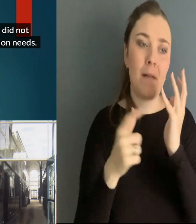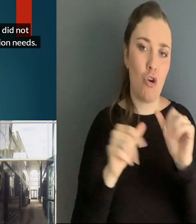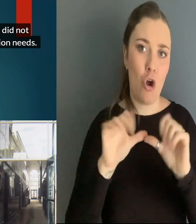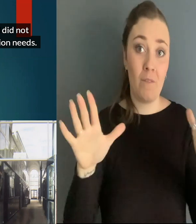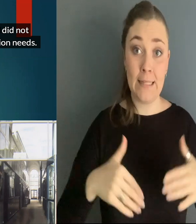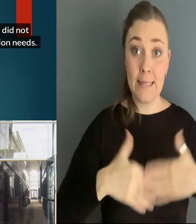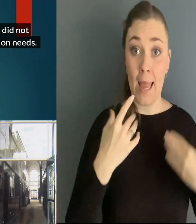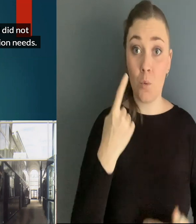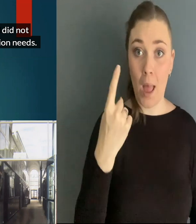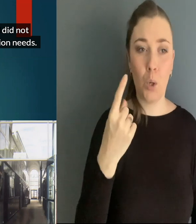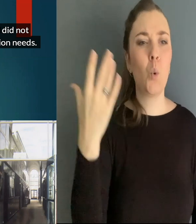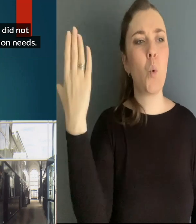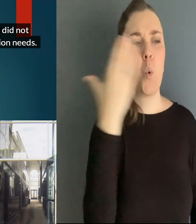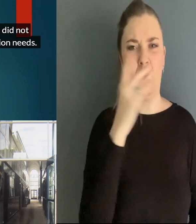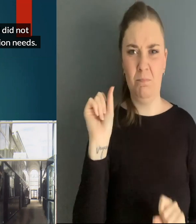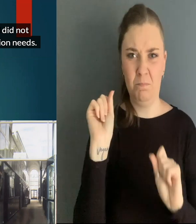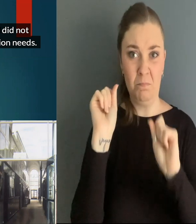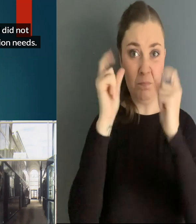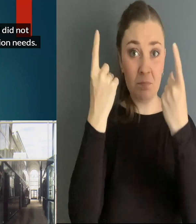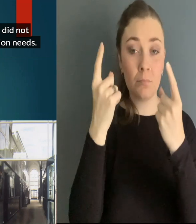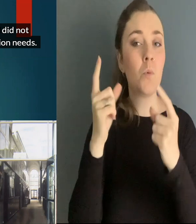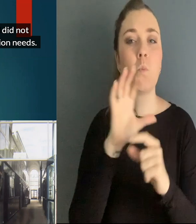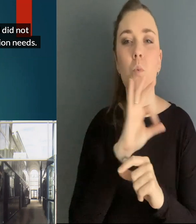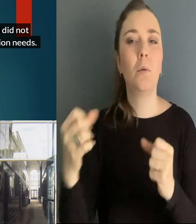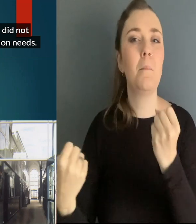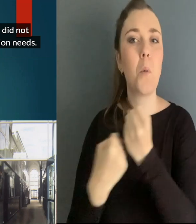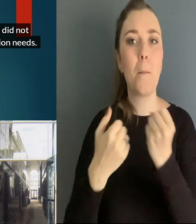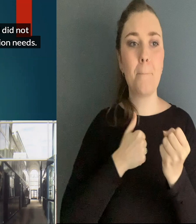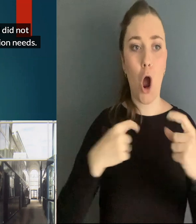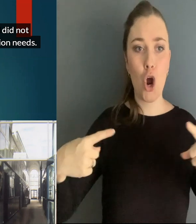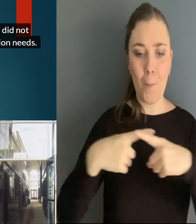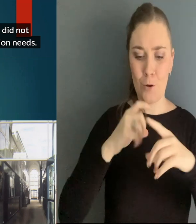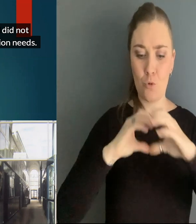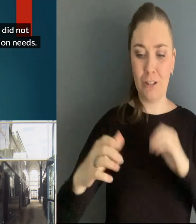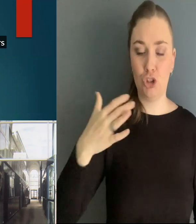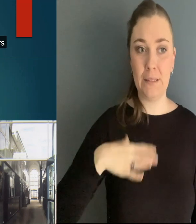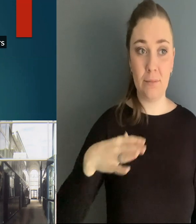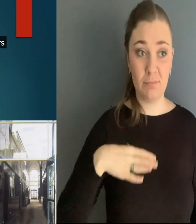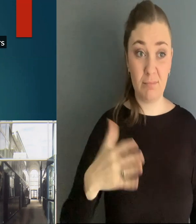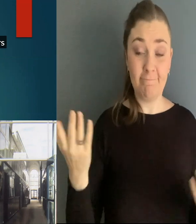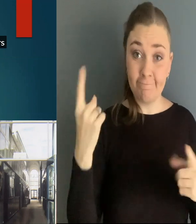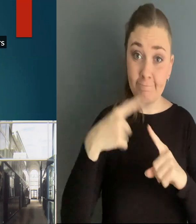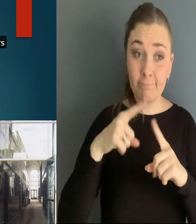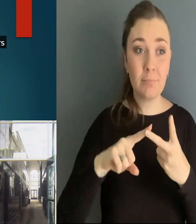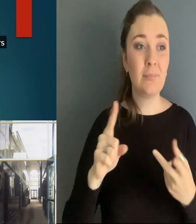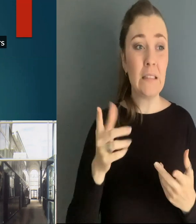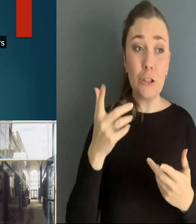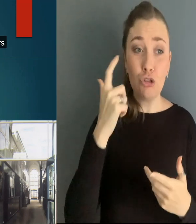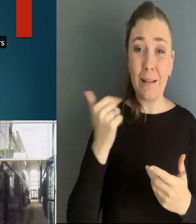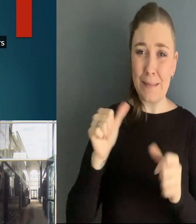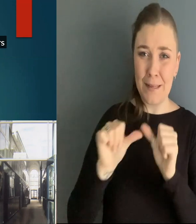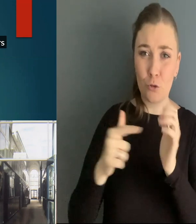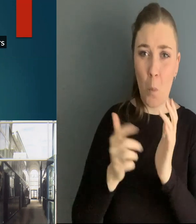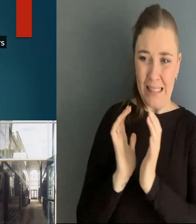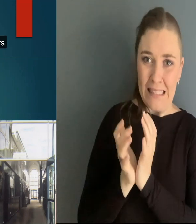from day one that the school did not understand nor support my complex communication needs furthermore they did their best to